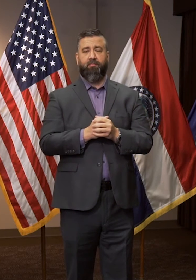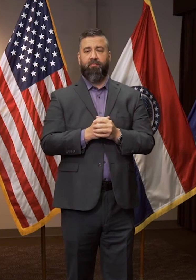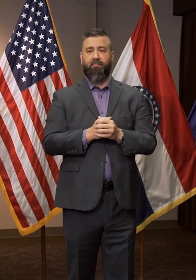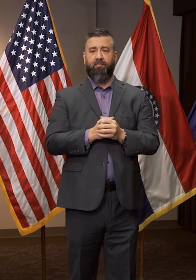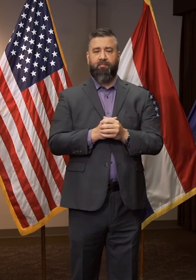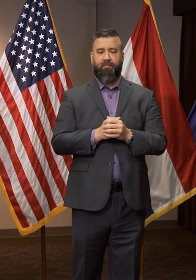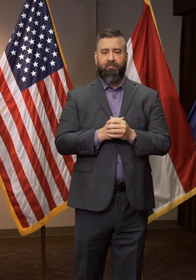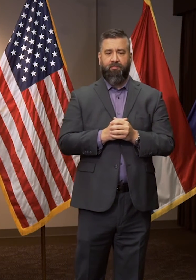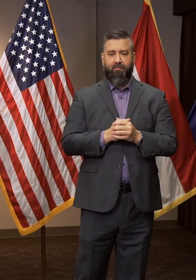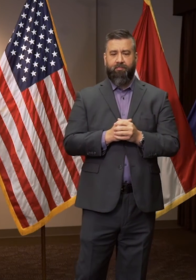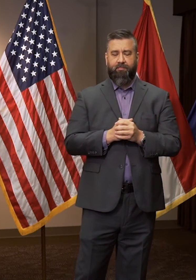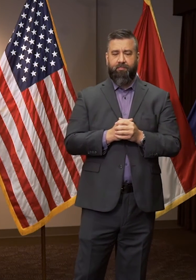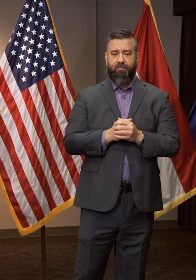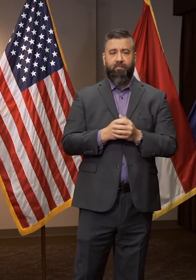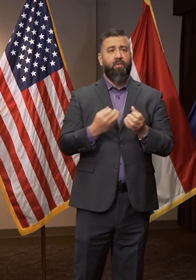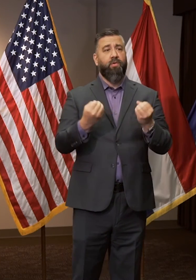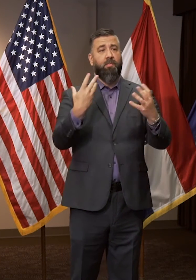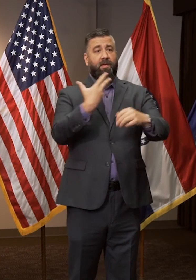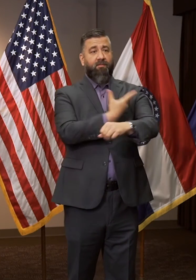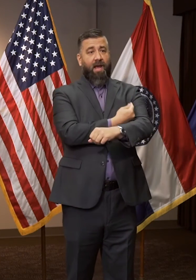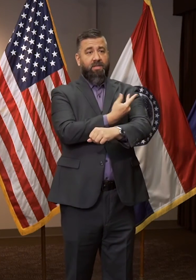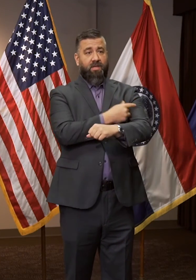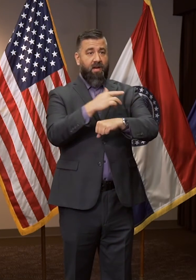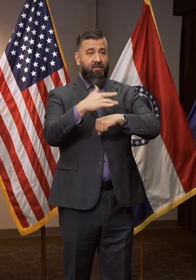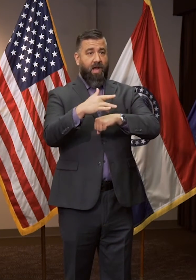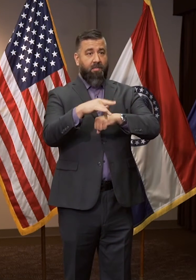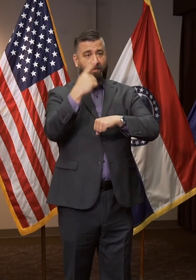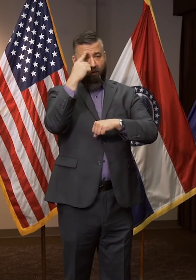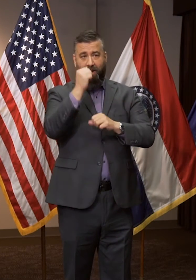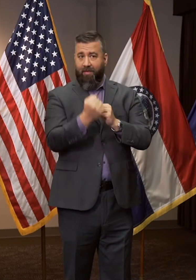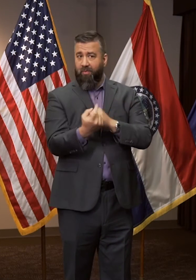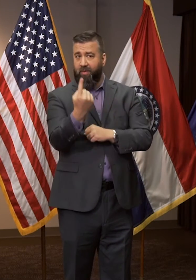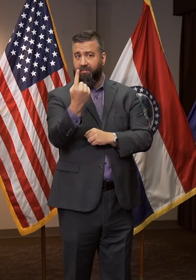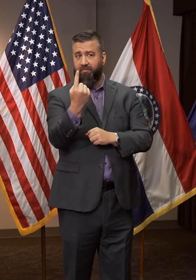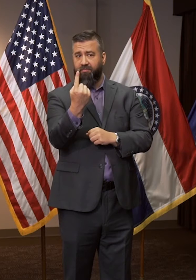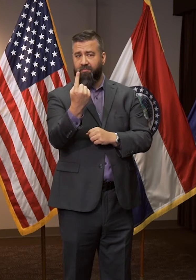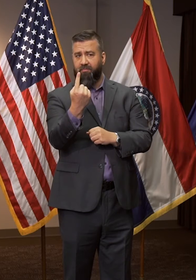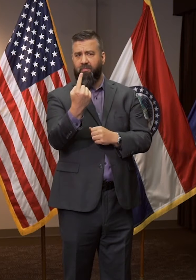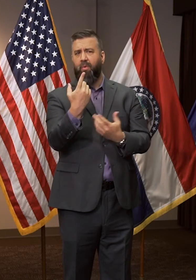And a follow-up, with so many vaccinations now available to everyone,